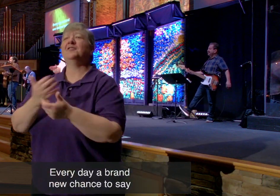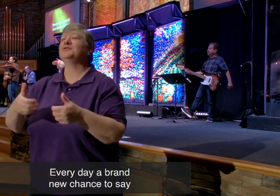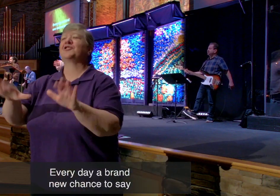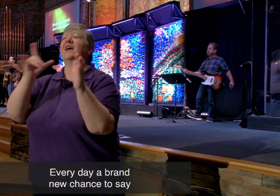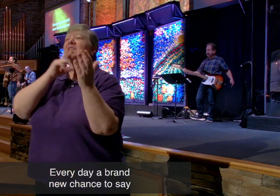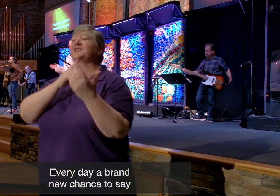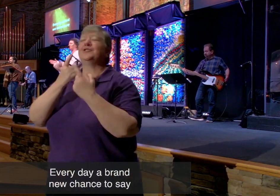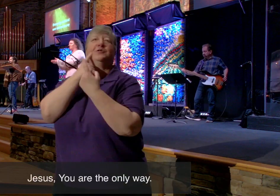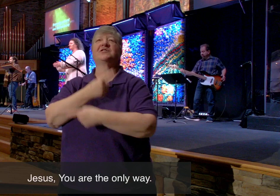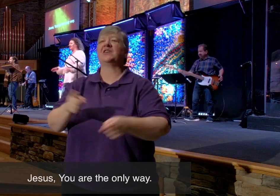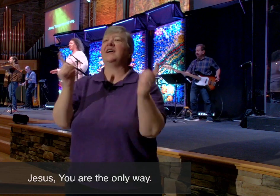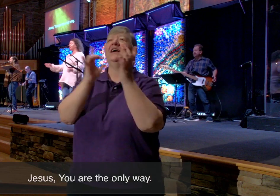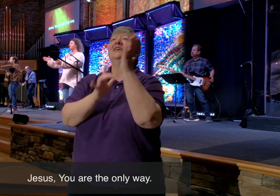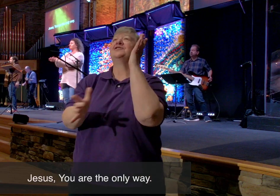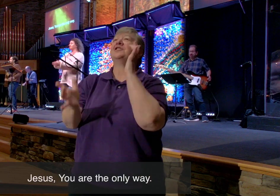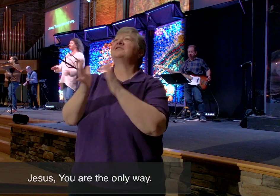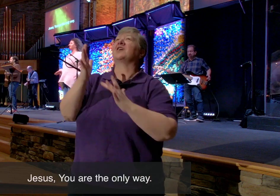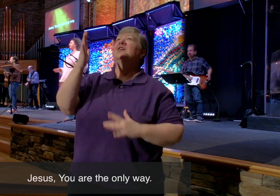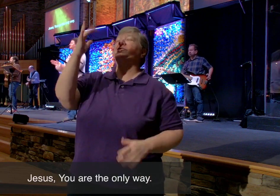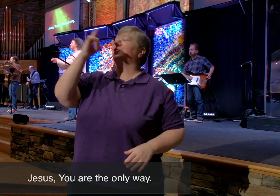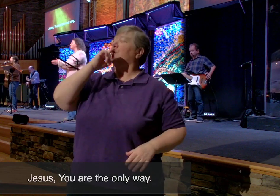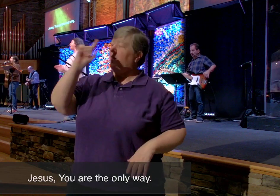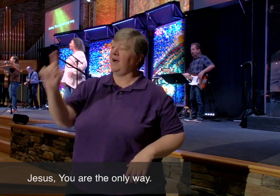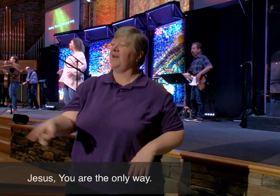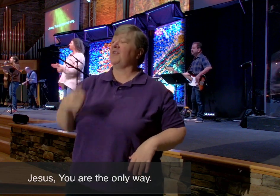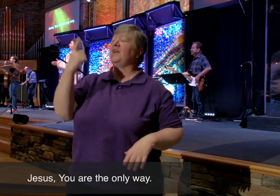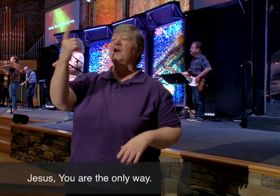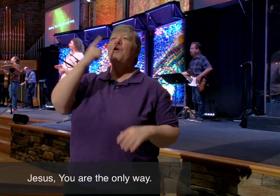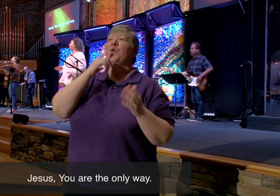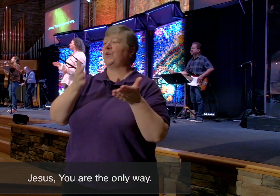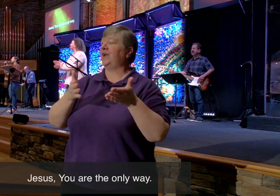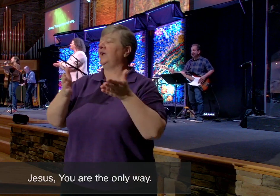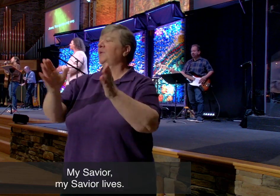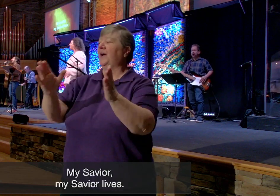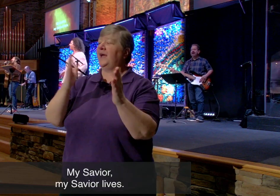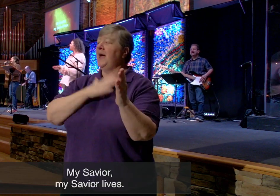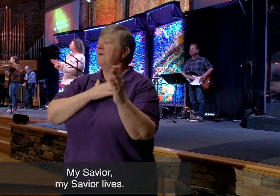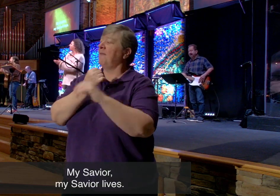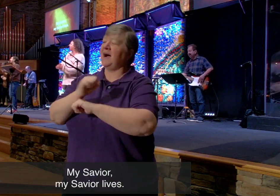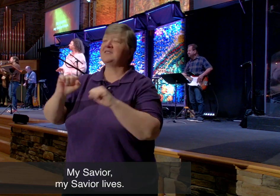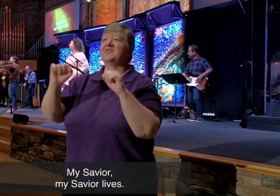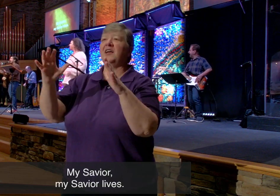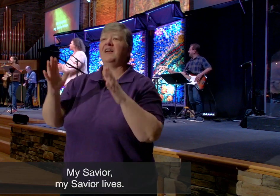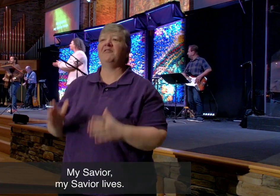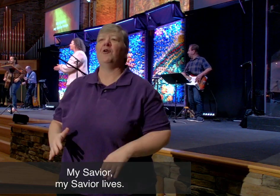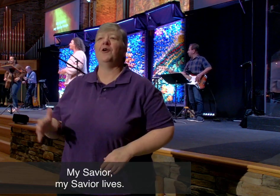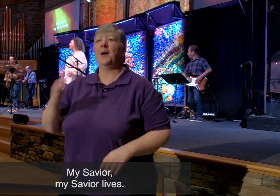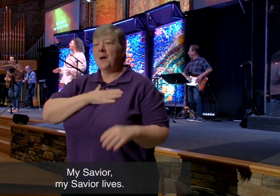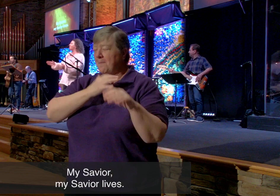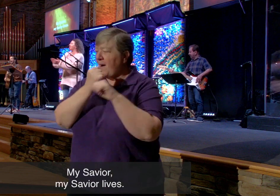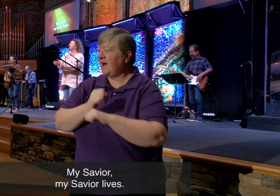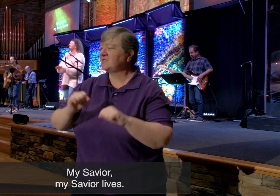Every day a brand new chance to say, Jesus, you are the only way.